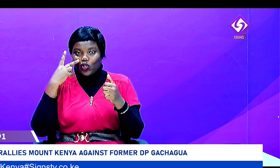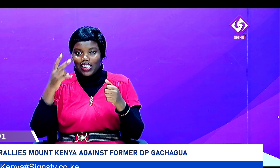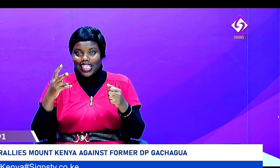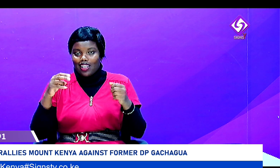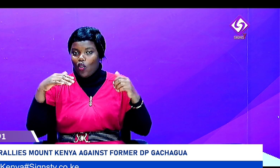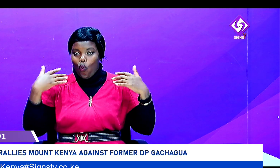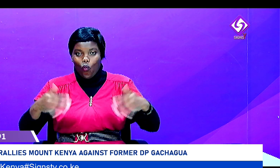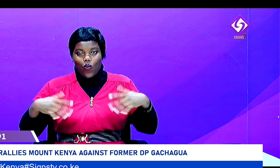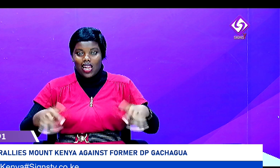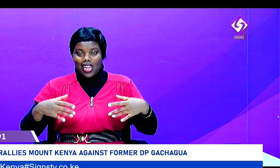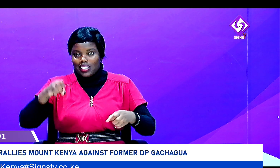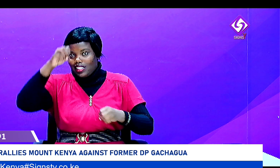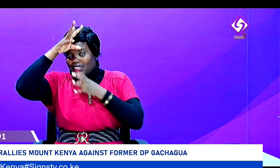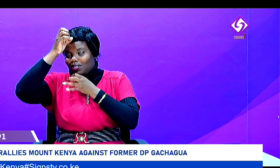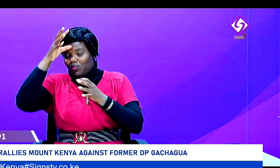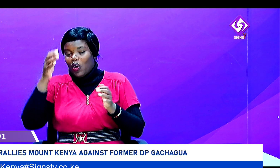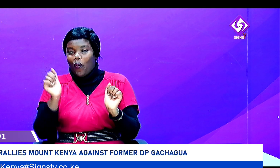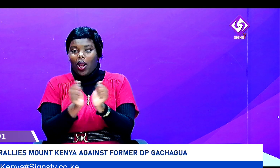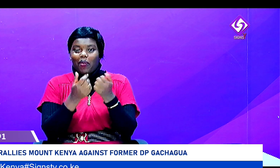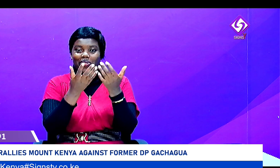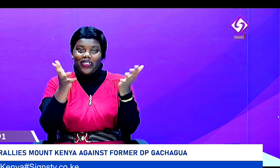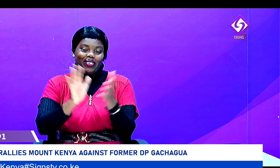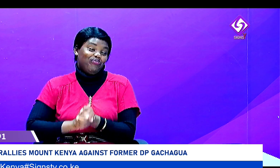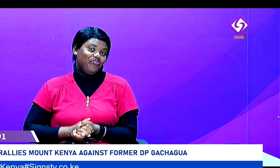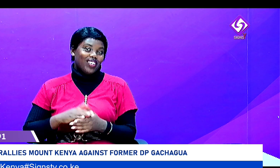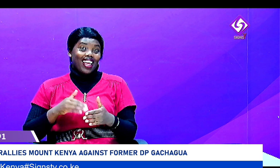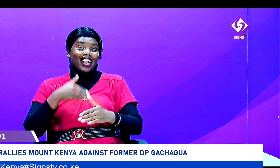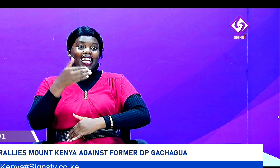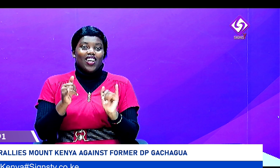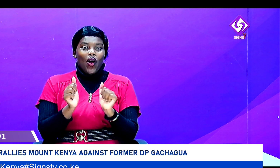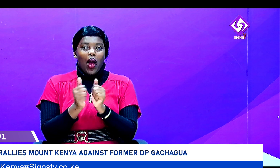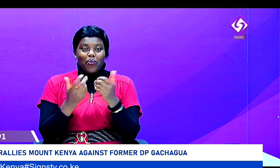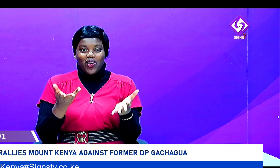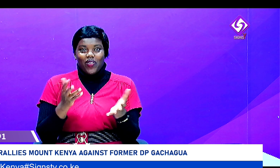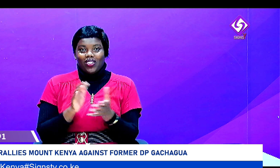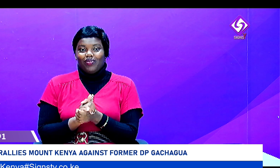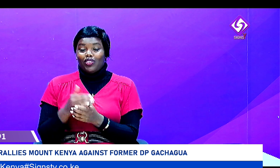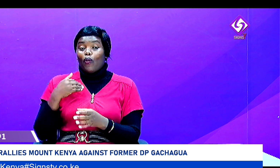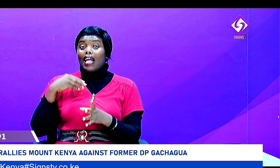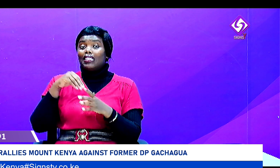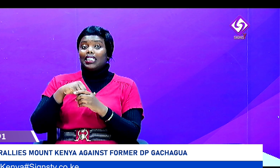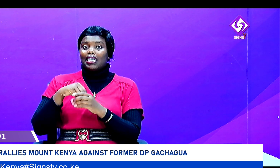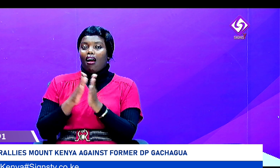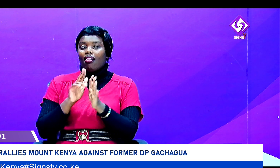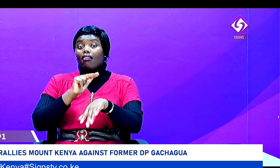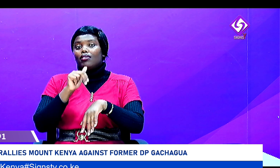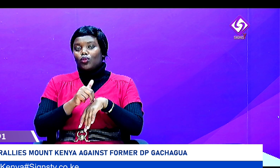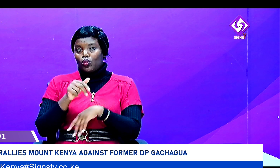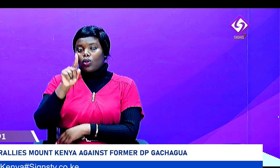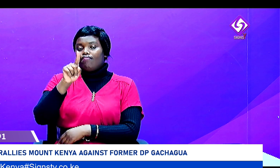2027. We'll see amazing surprises that will be occurring in the upcoming elections. On other